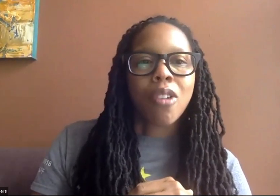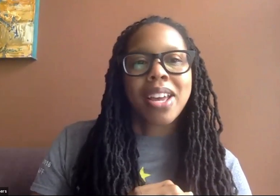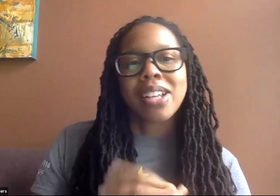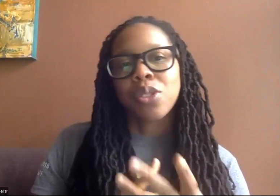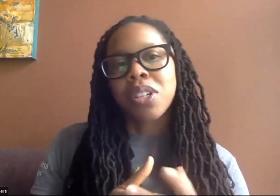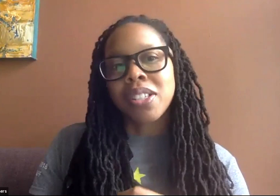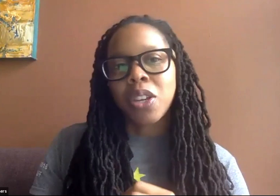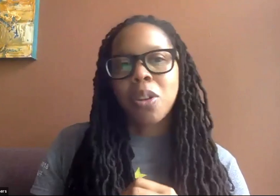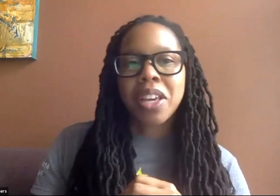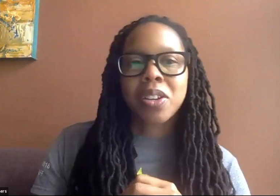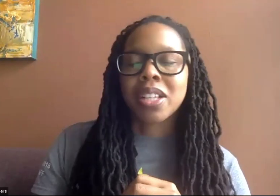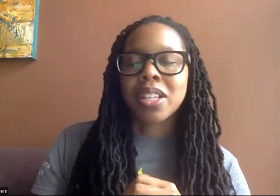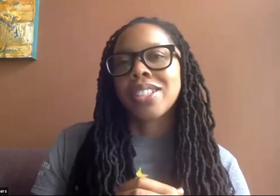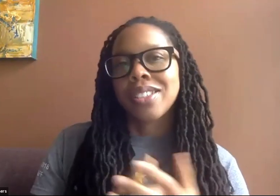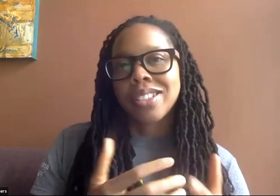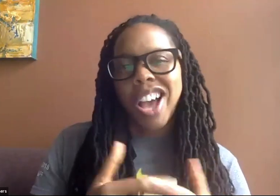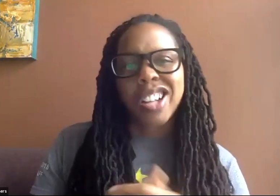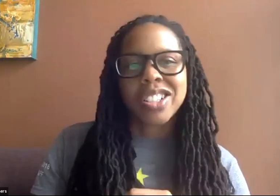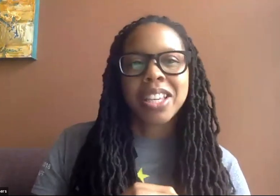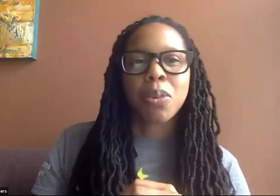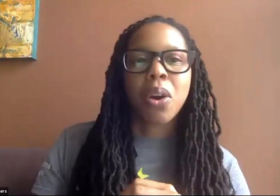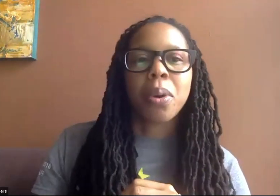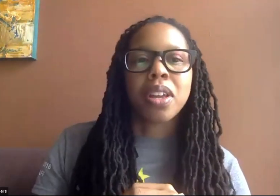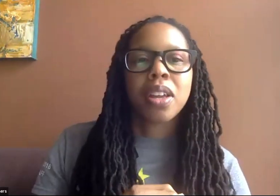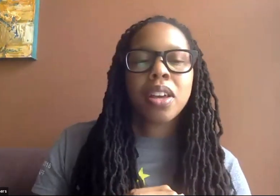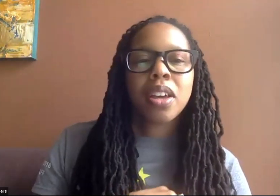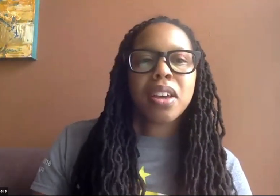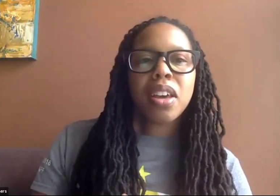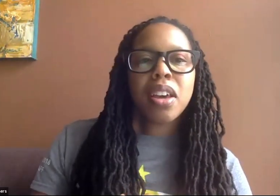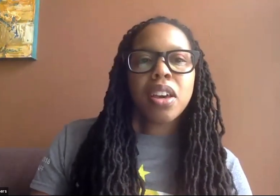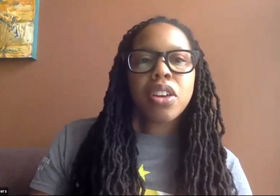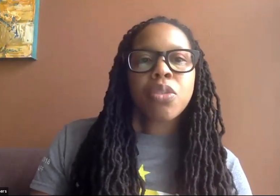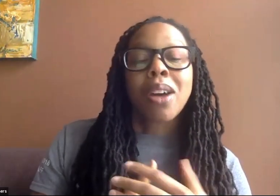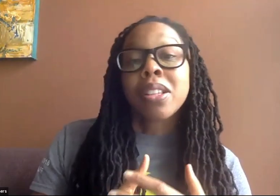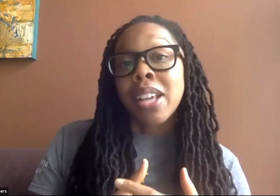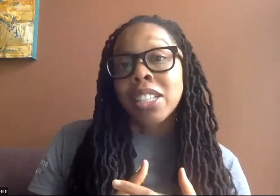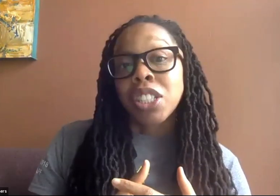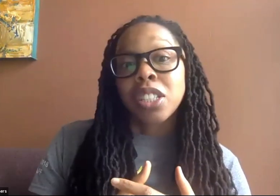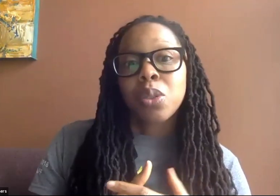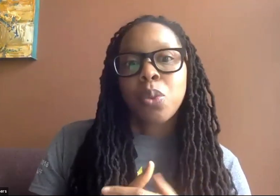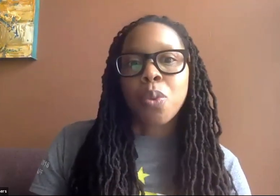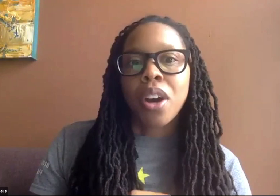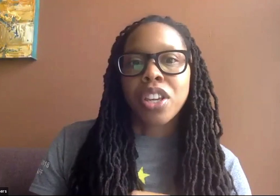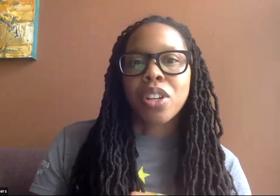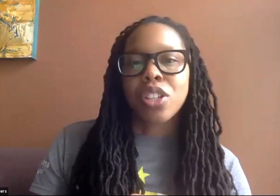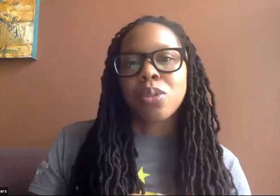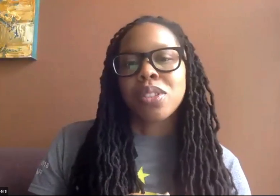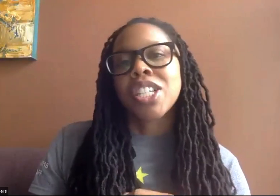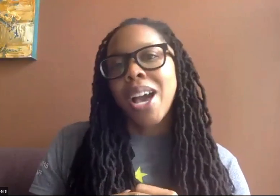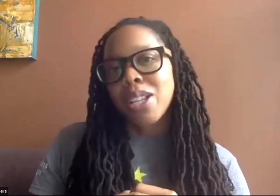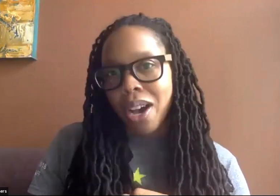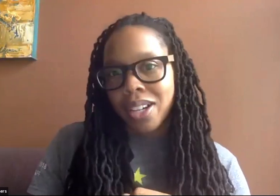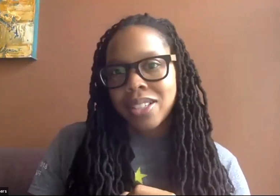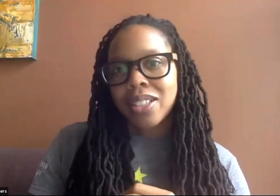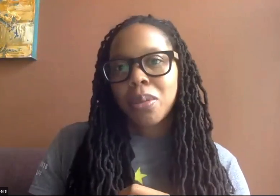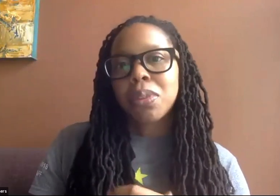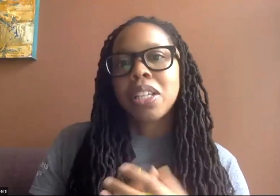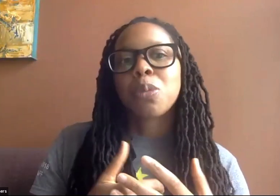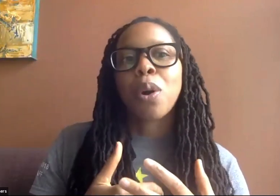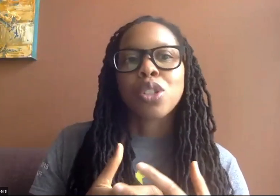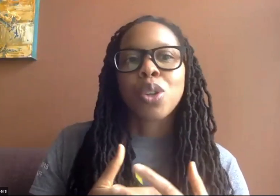All right, as you continue to make your selections, I'll just keep going. Throughout the session, we want you to use the chat